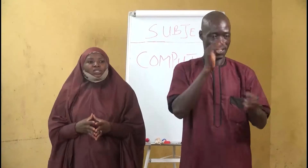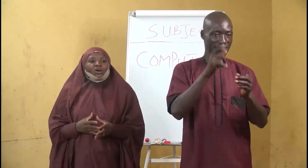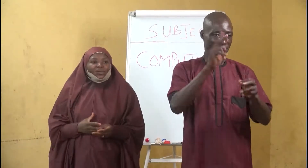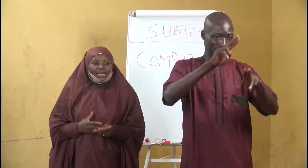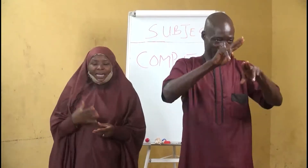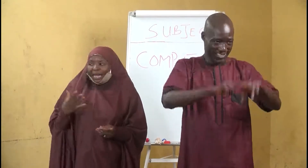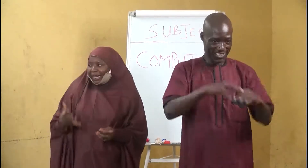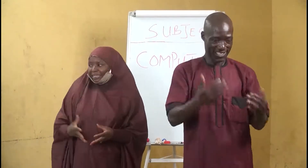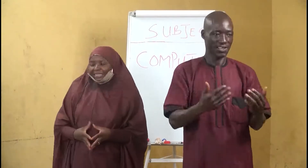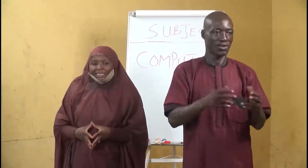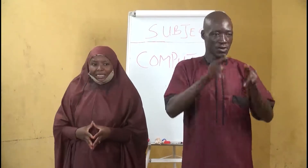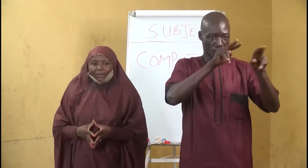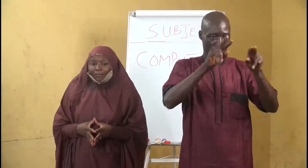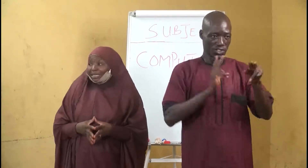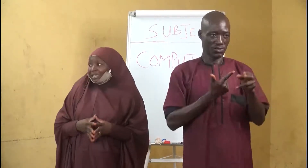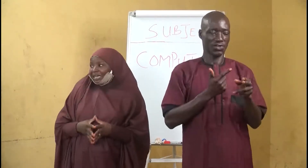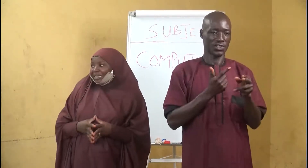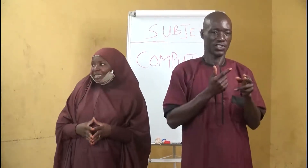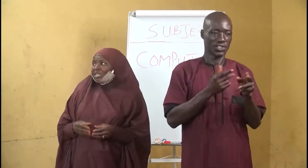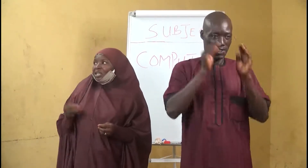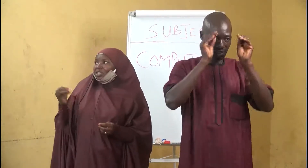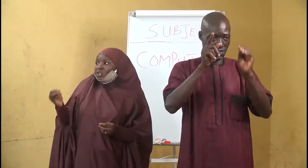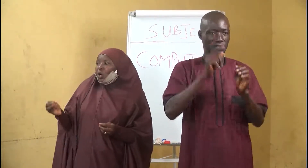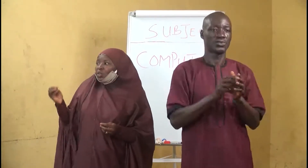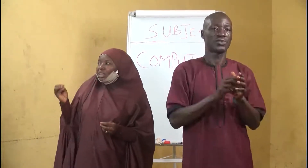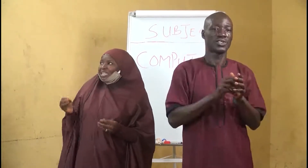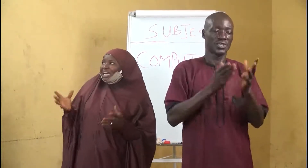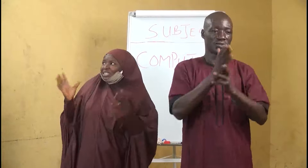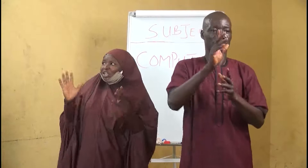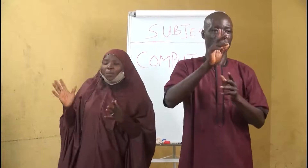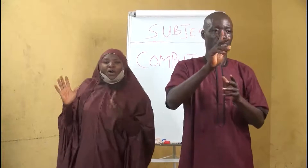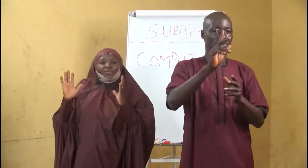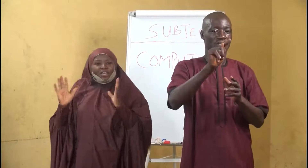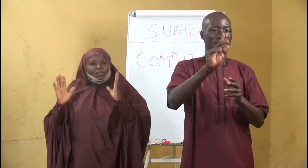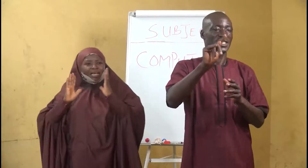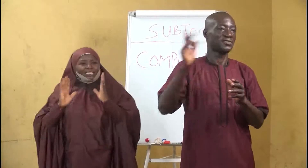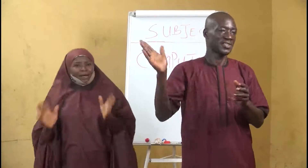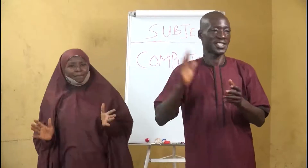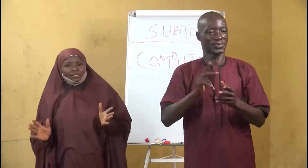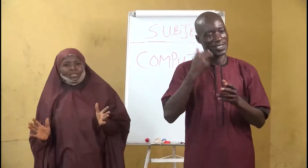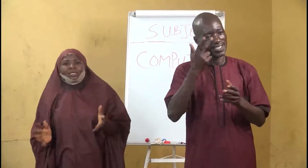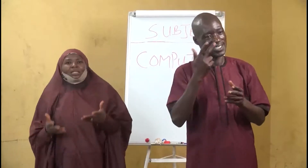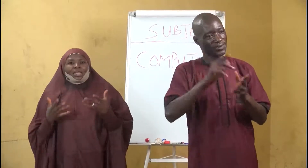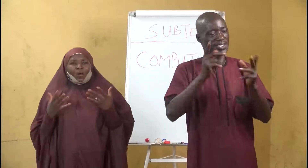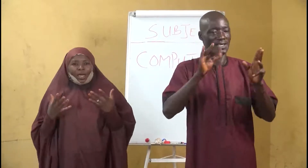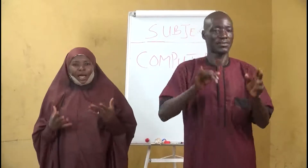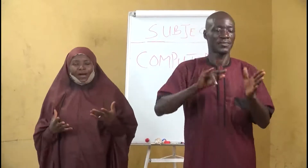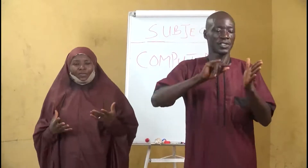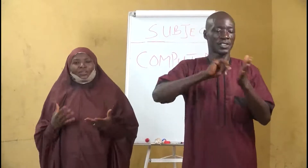Of an ICT-based gadget. So these are some of the examples that we have under